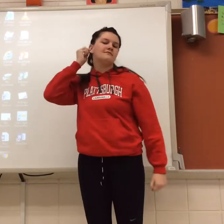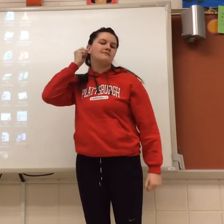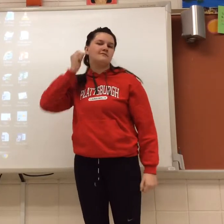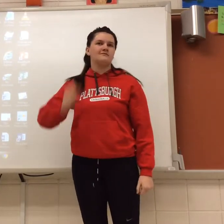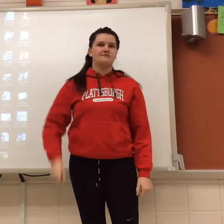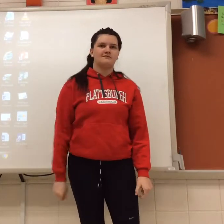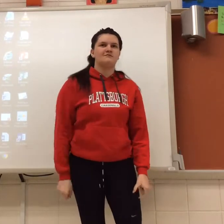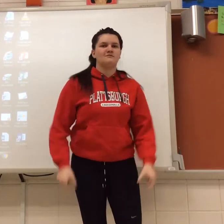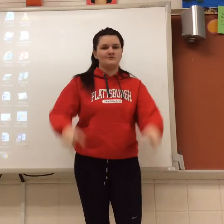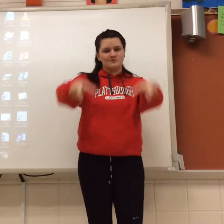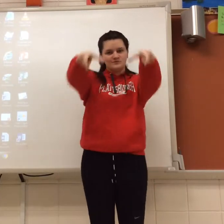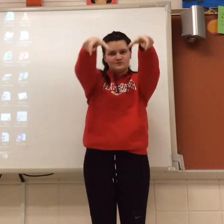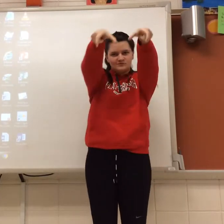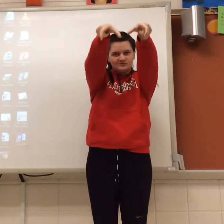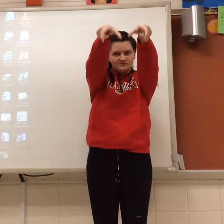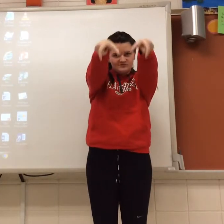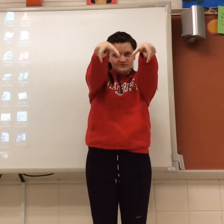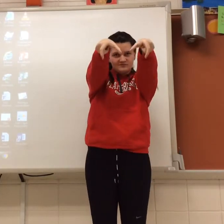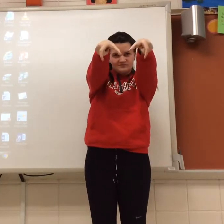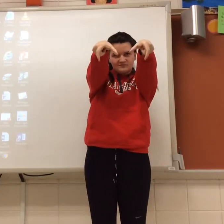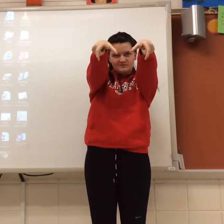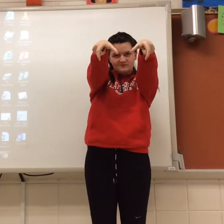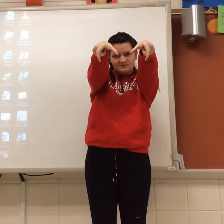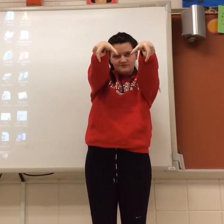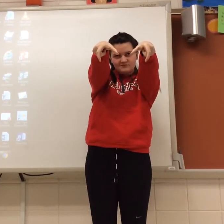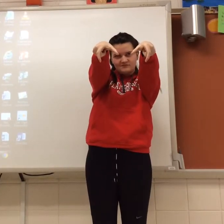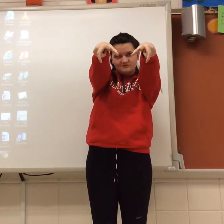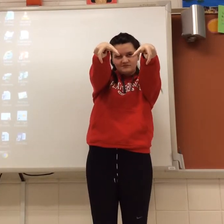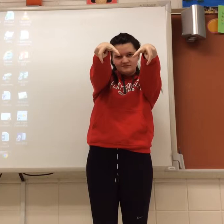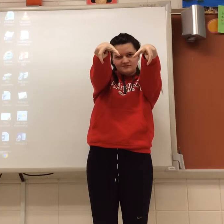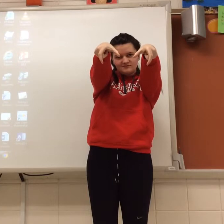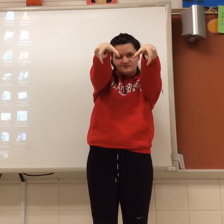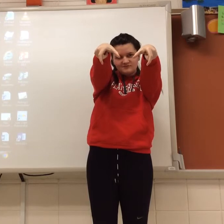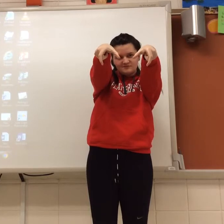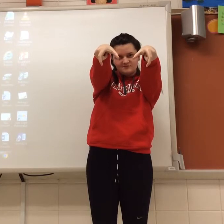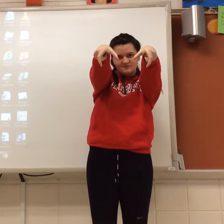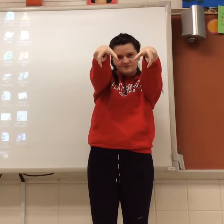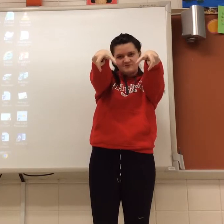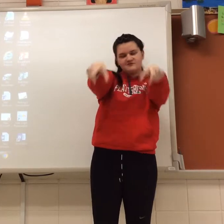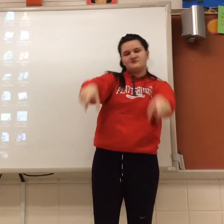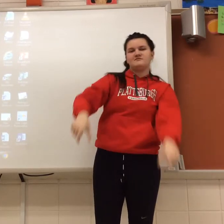saw two fuzzy brown ears sticking up from under the cover.